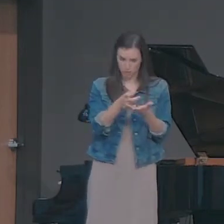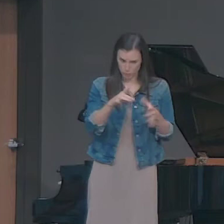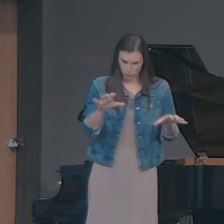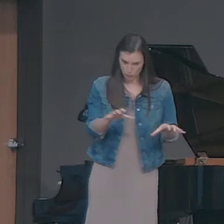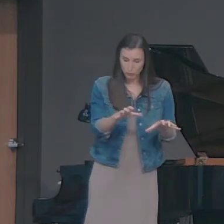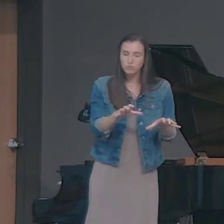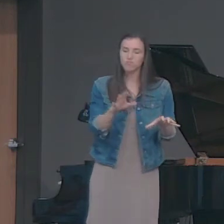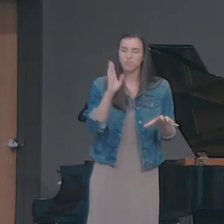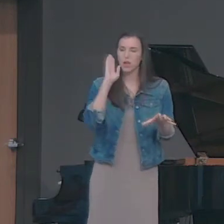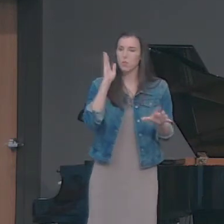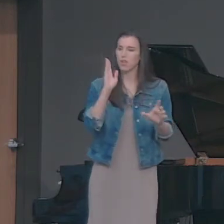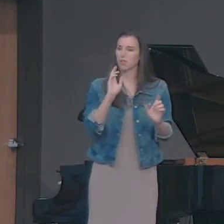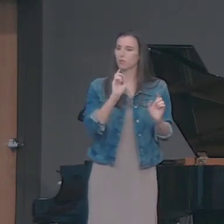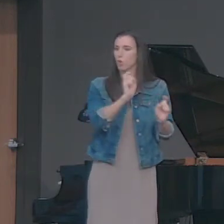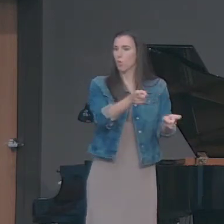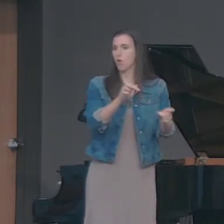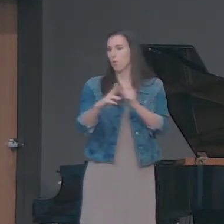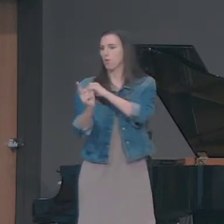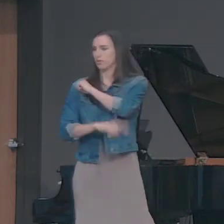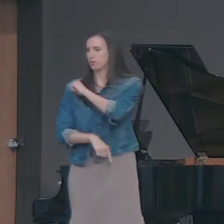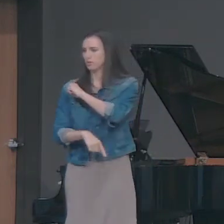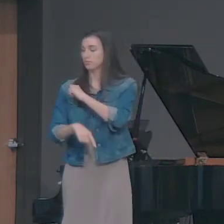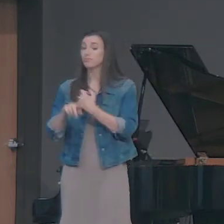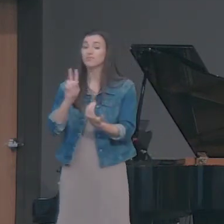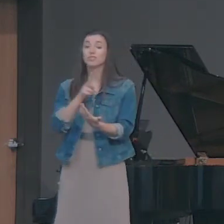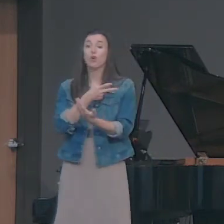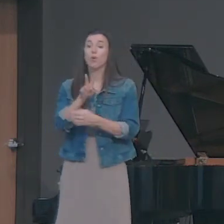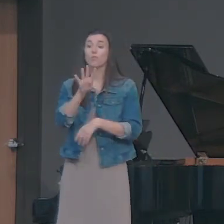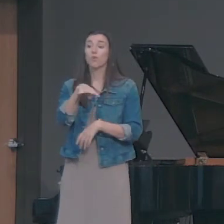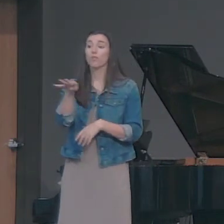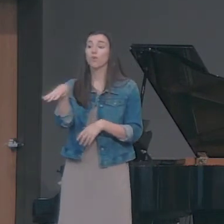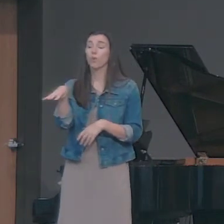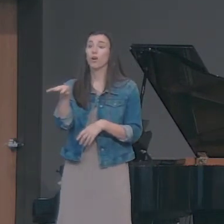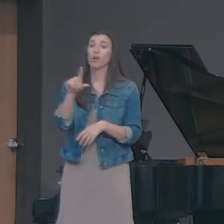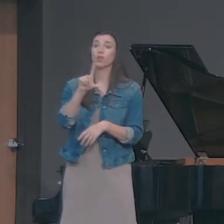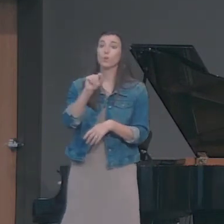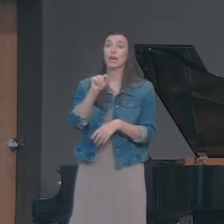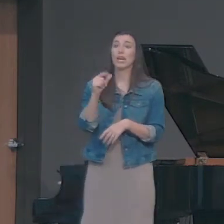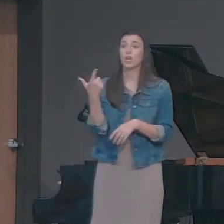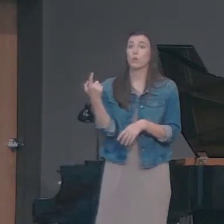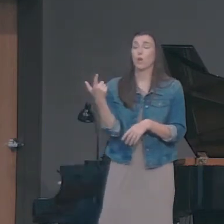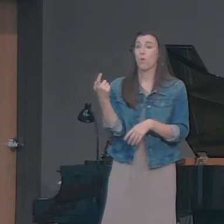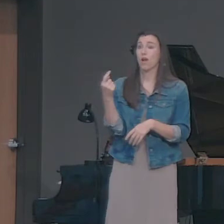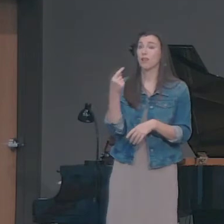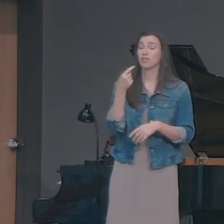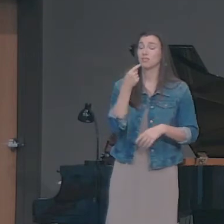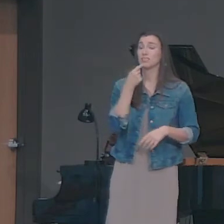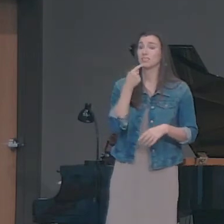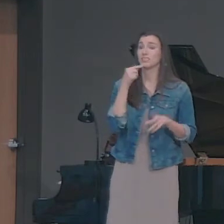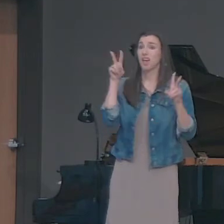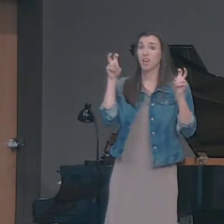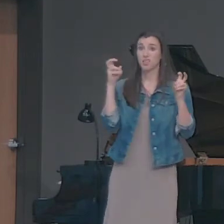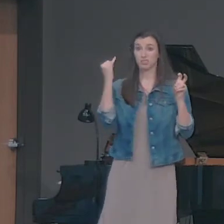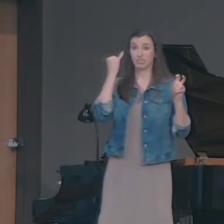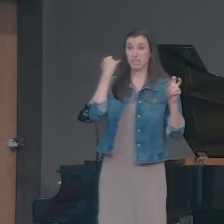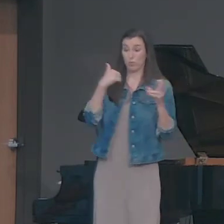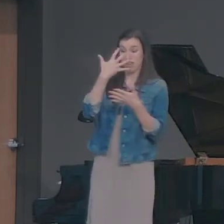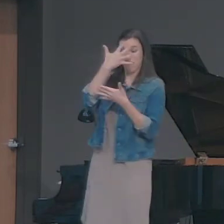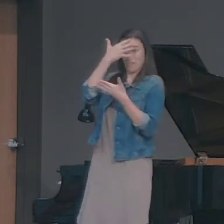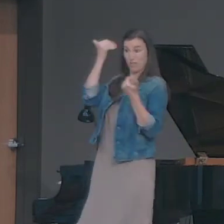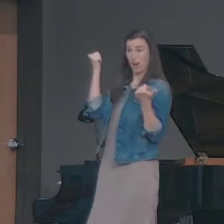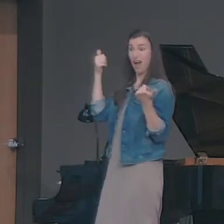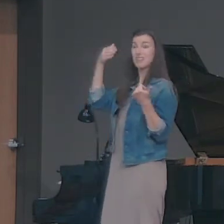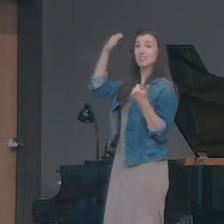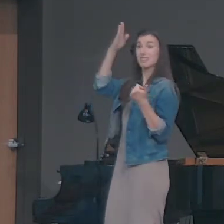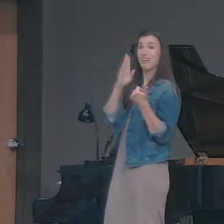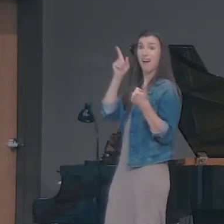deeds." And in Psalm chapter 44, verses 20 and 21, we're reminded, "If we had forgotten the name of our